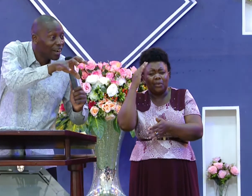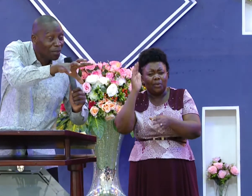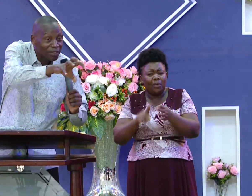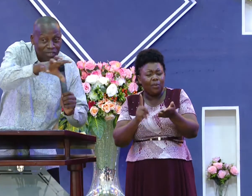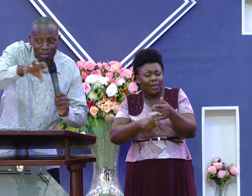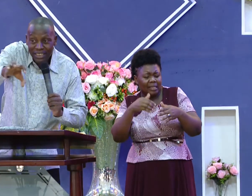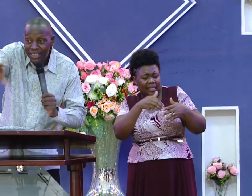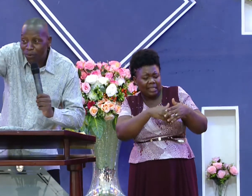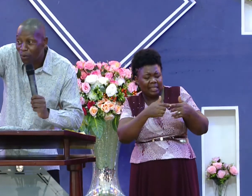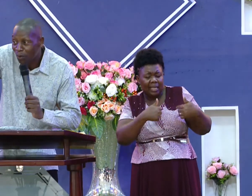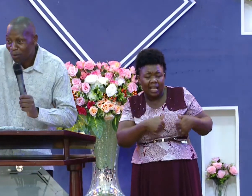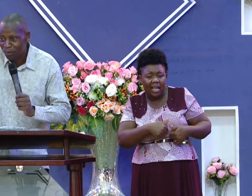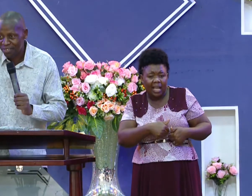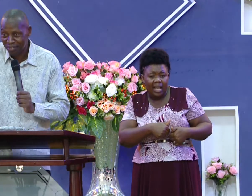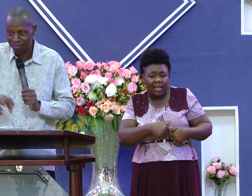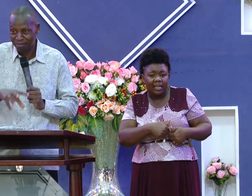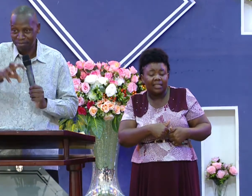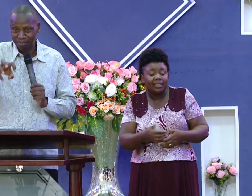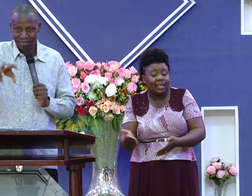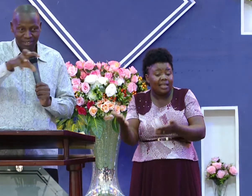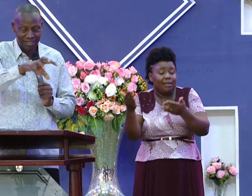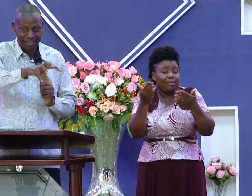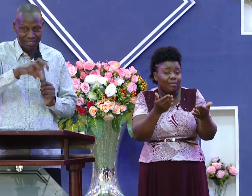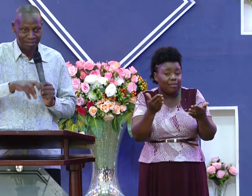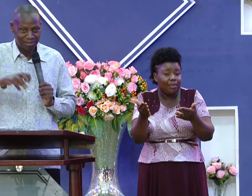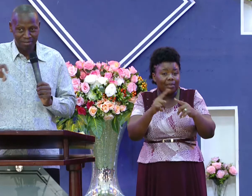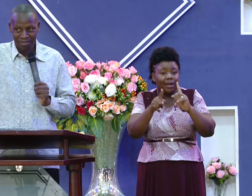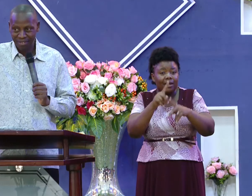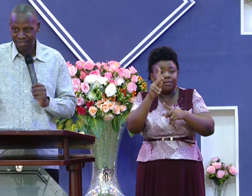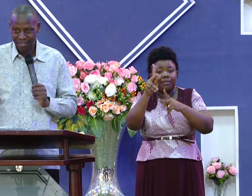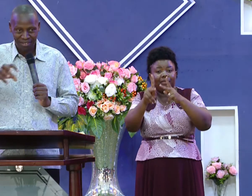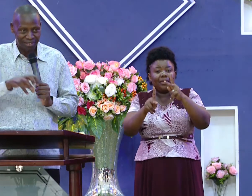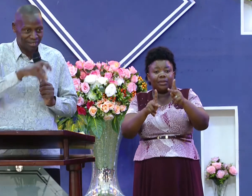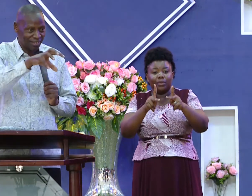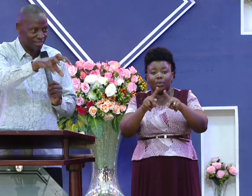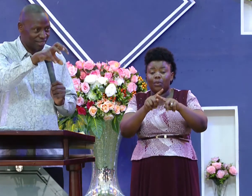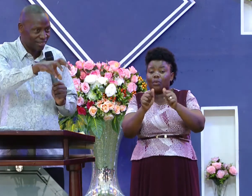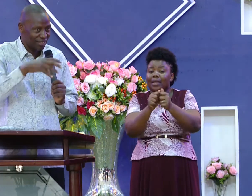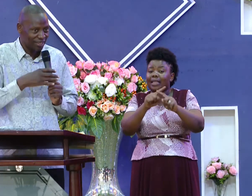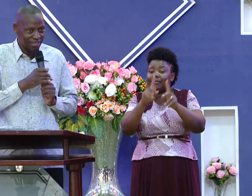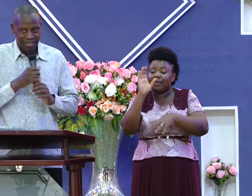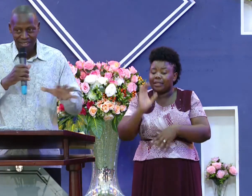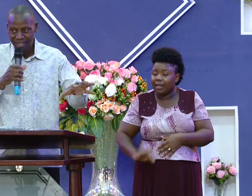well. And that we may know the things within us, that we may deal with them, God brings us different